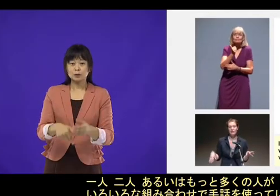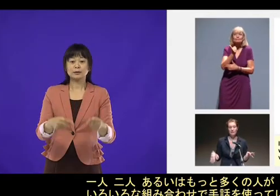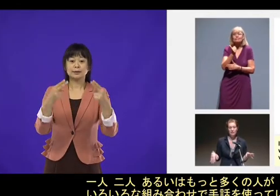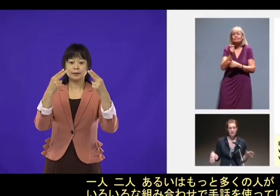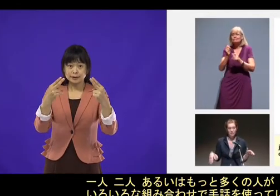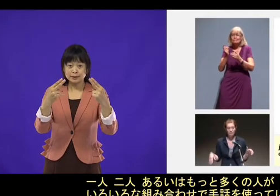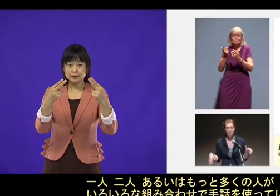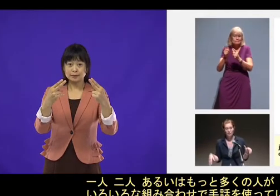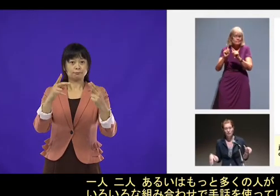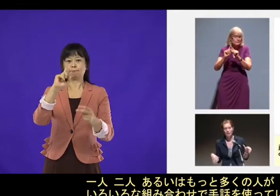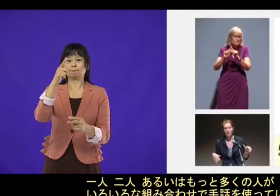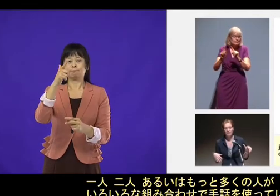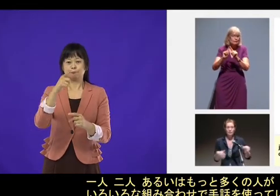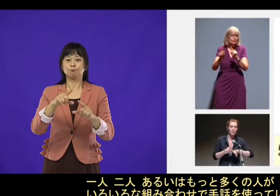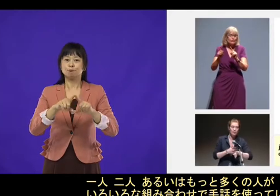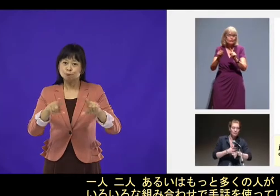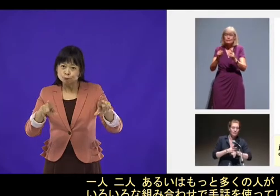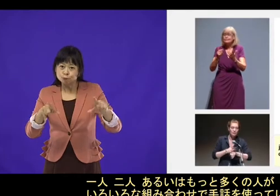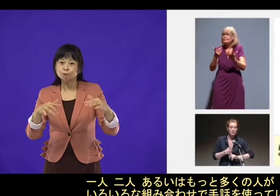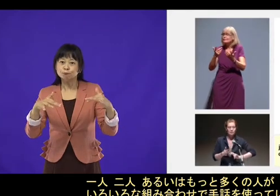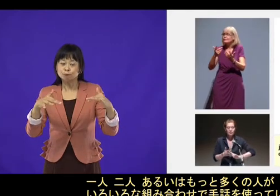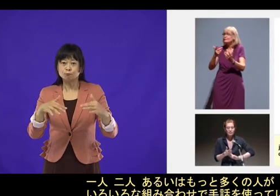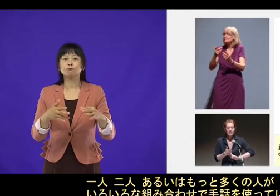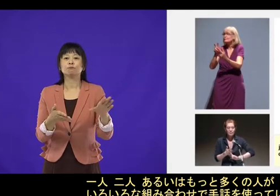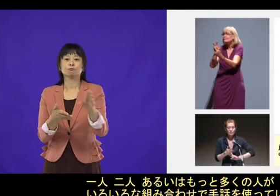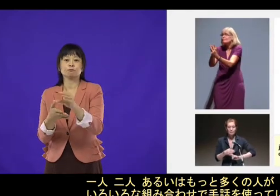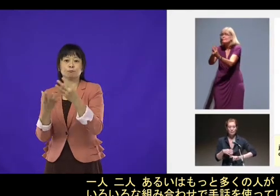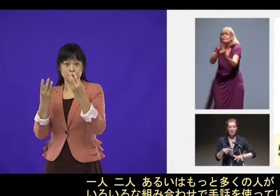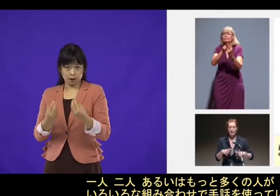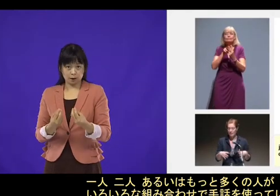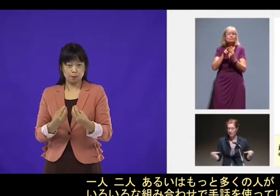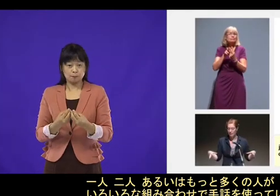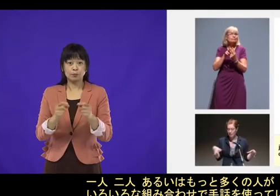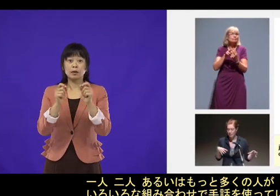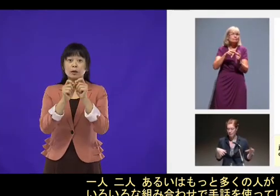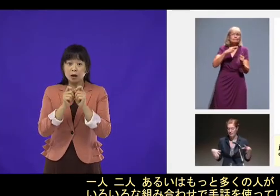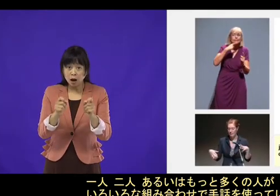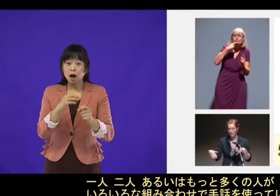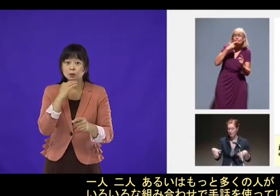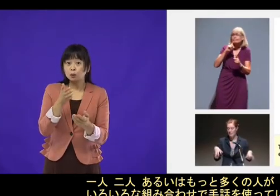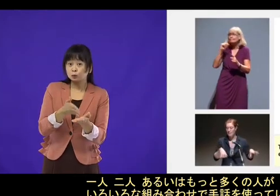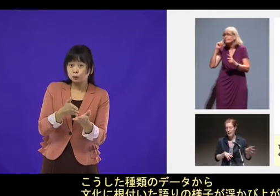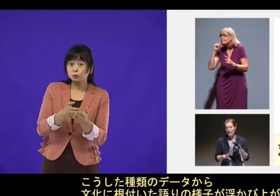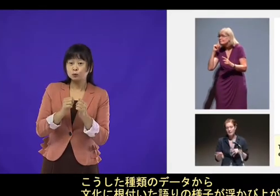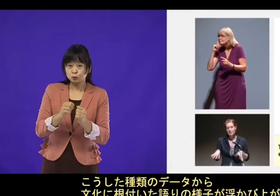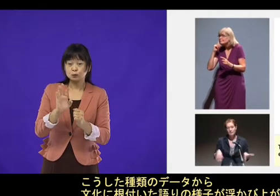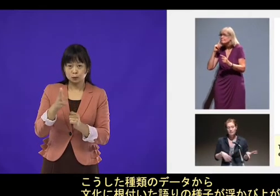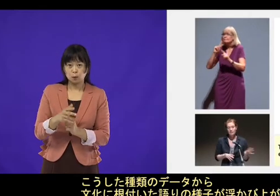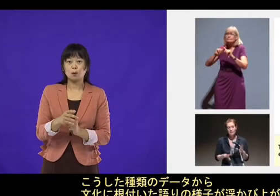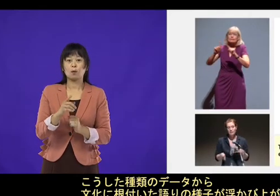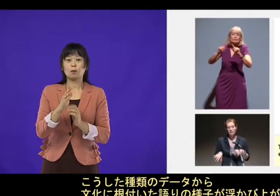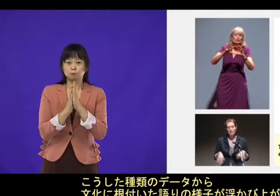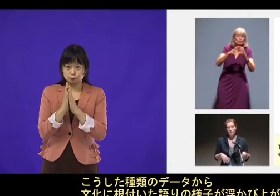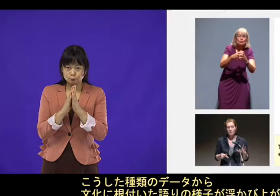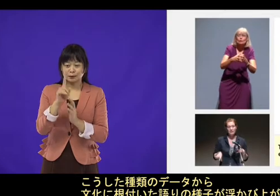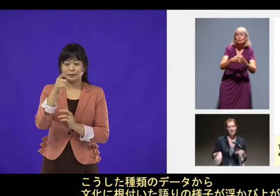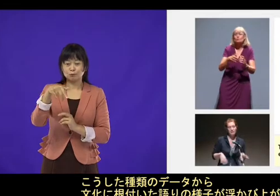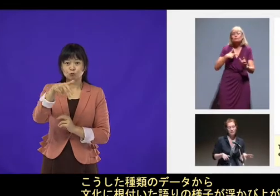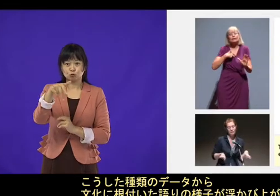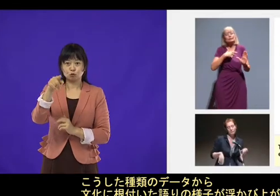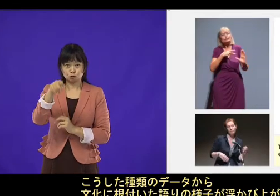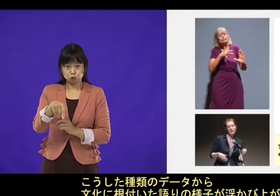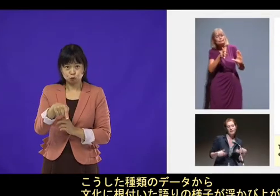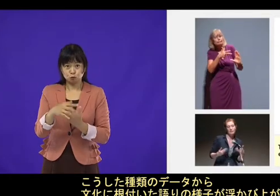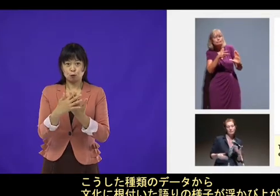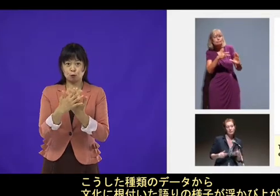participant configurations. So just one person or two people, or like bigger groups of people. And these types of